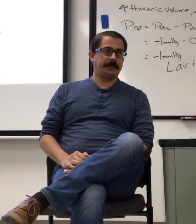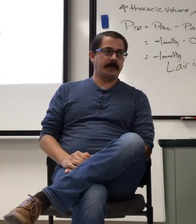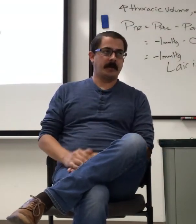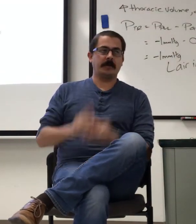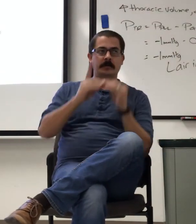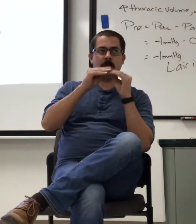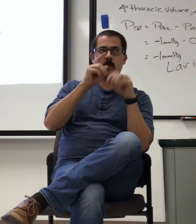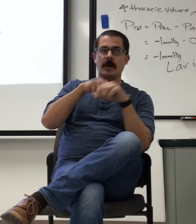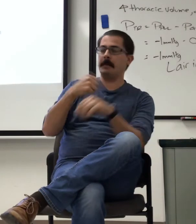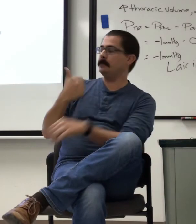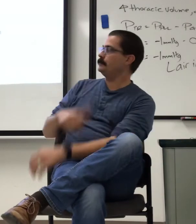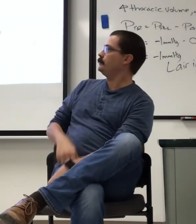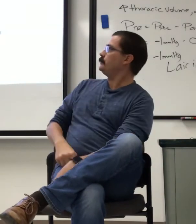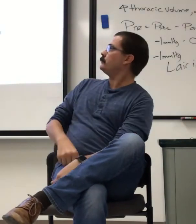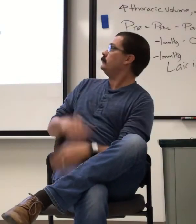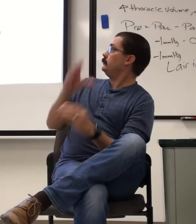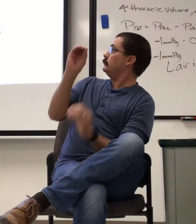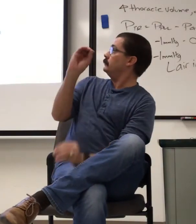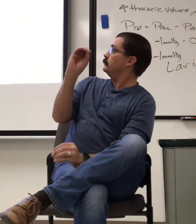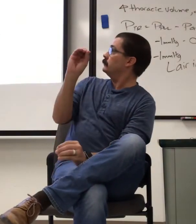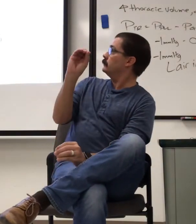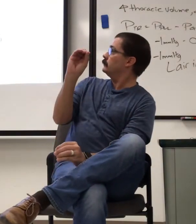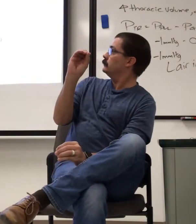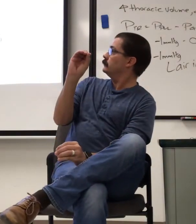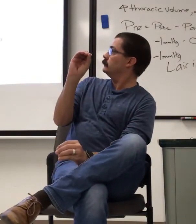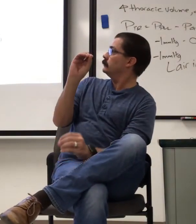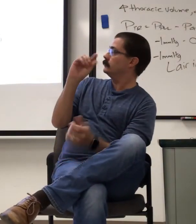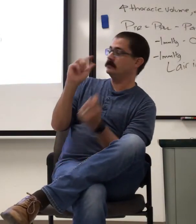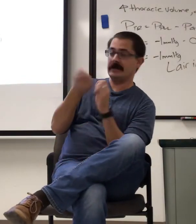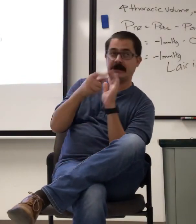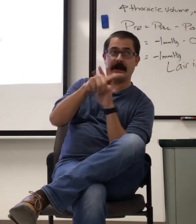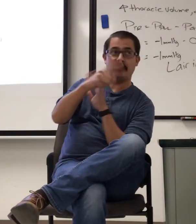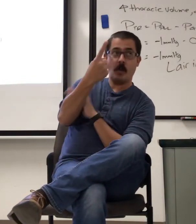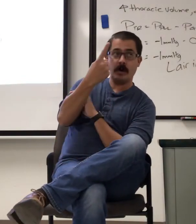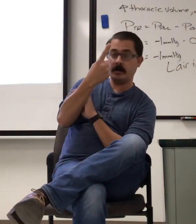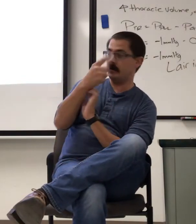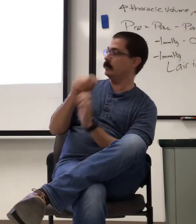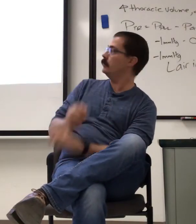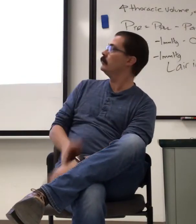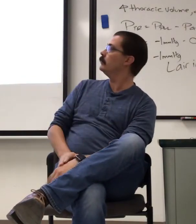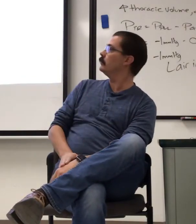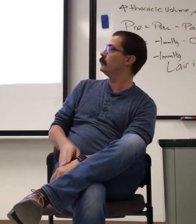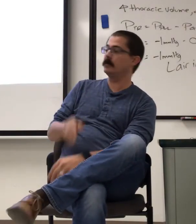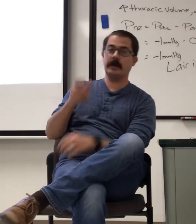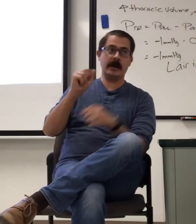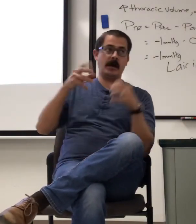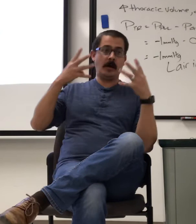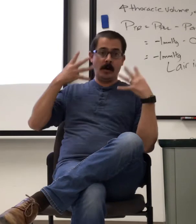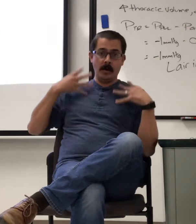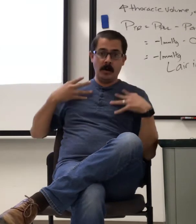time. So it's 0, and it changes to what? -1. Air rushes in